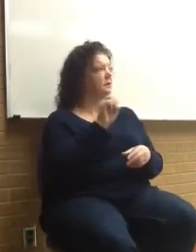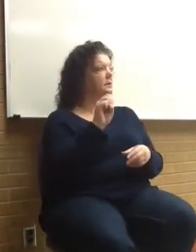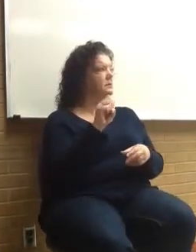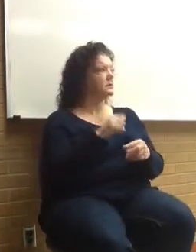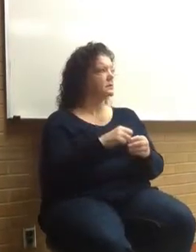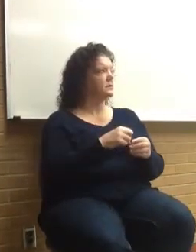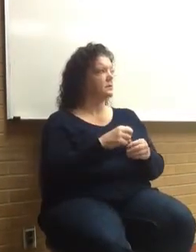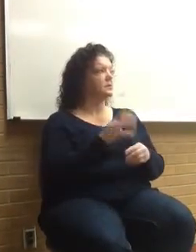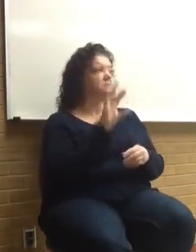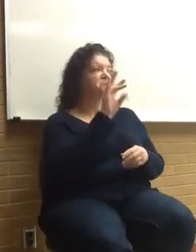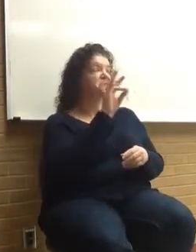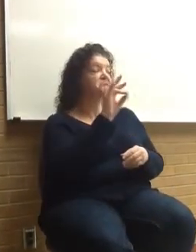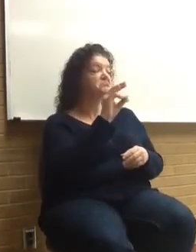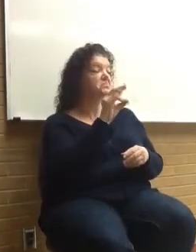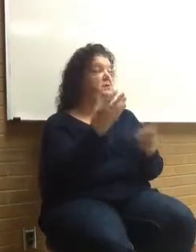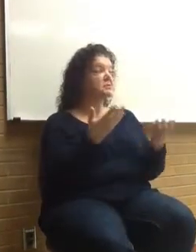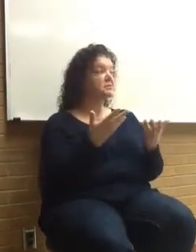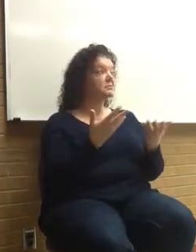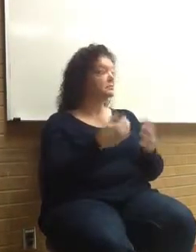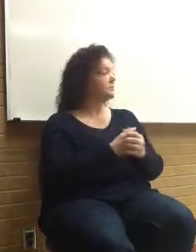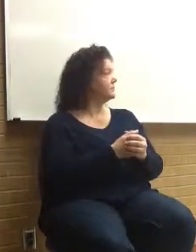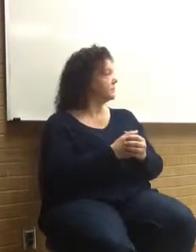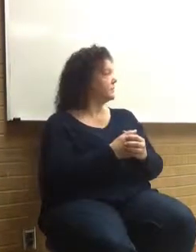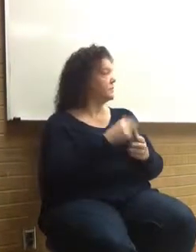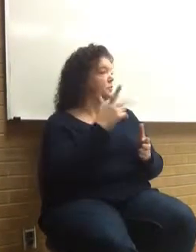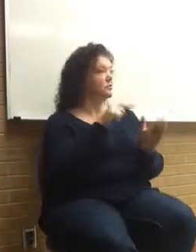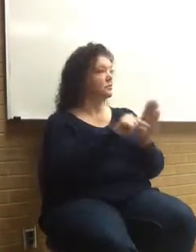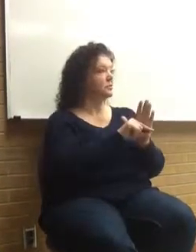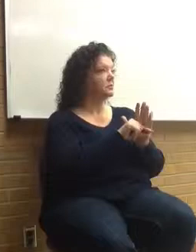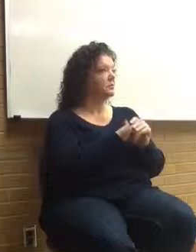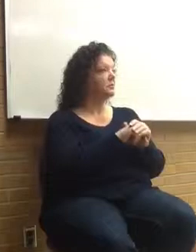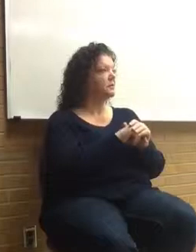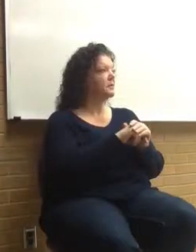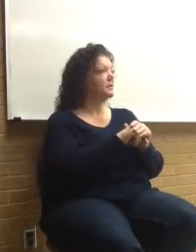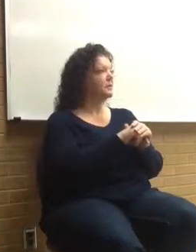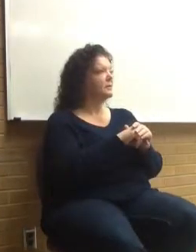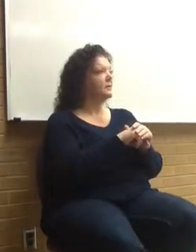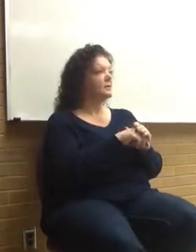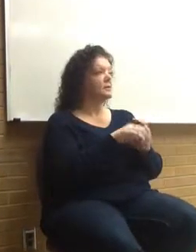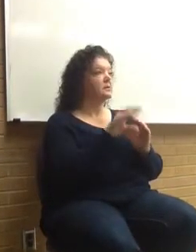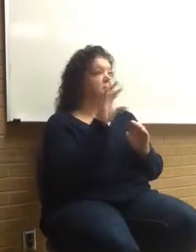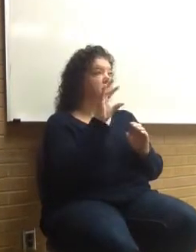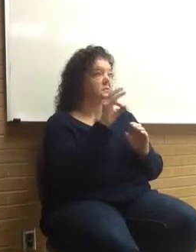3rd grade? I don't remember either. Lisa? 7 is?